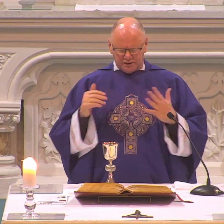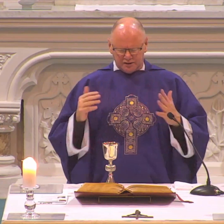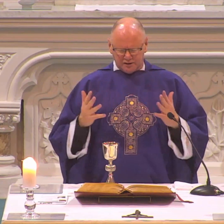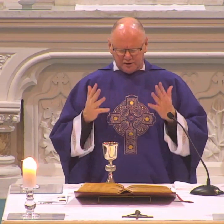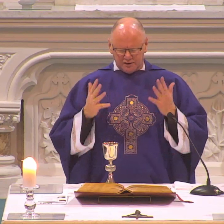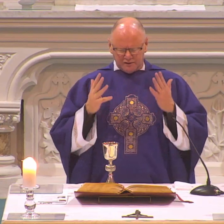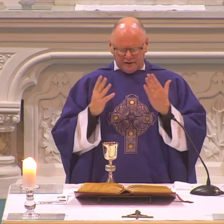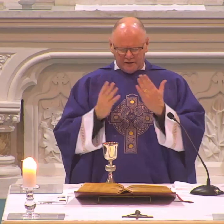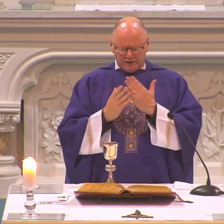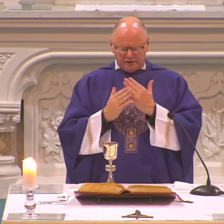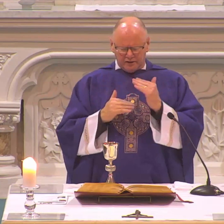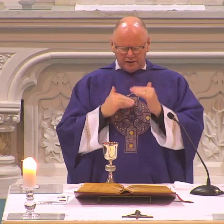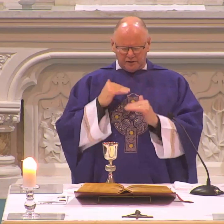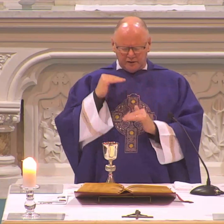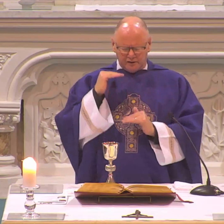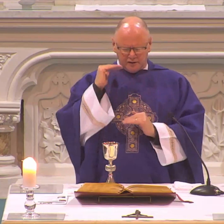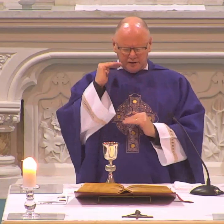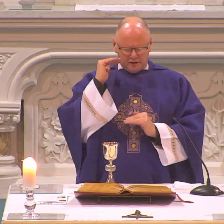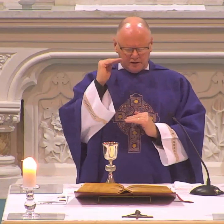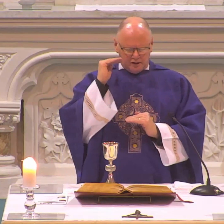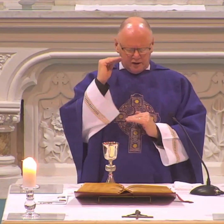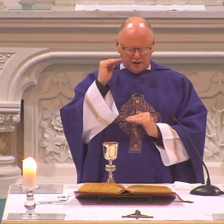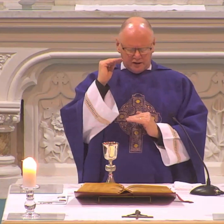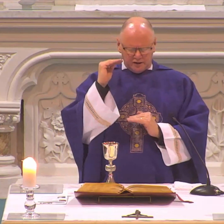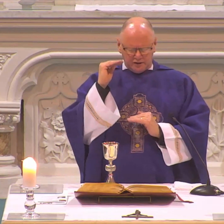Hosanna in the